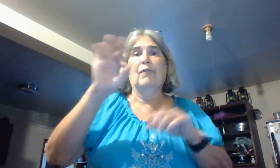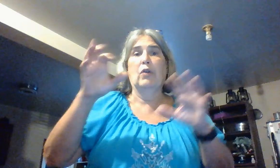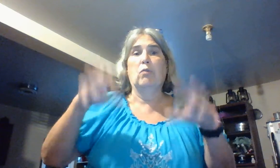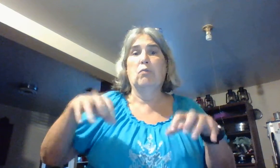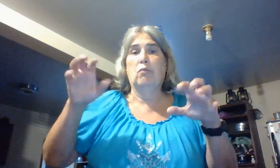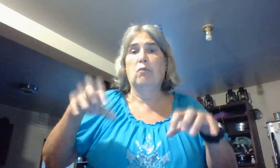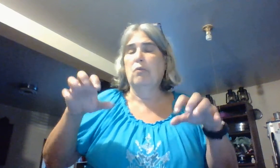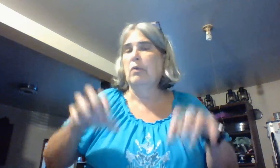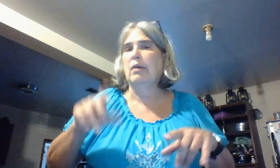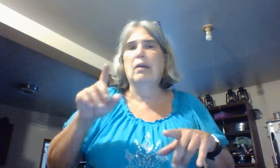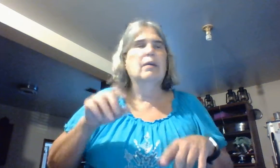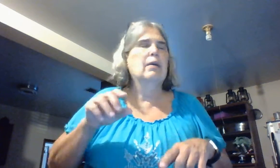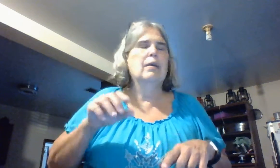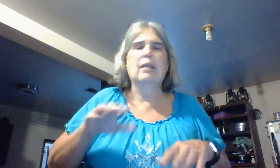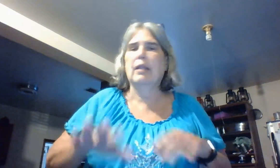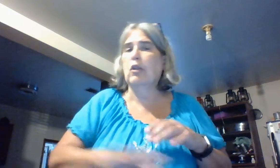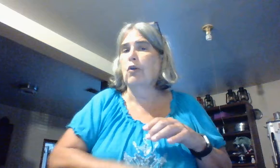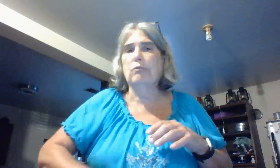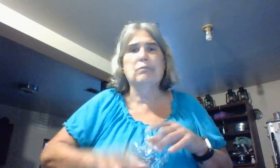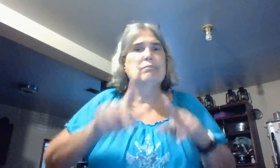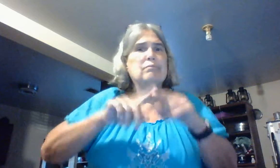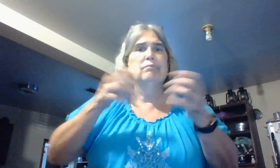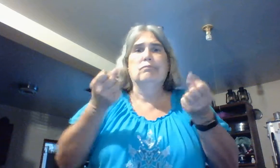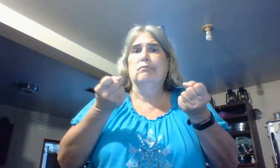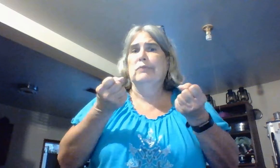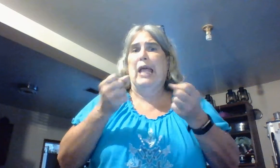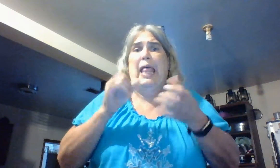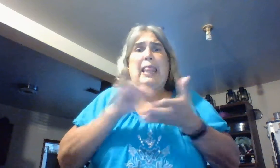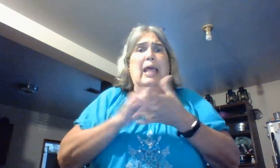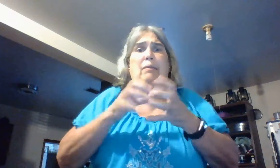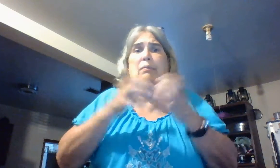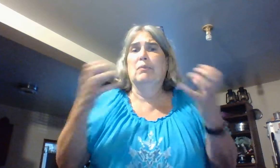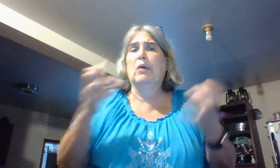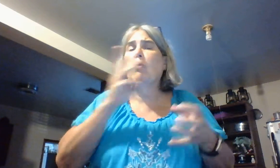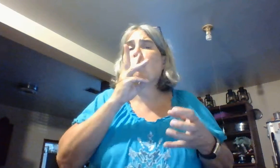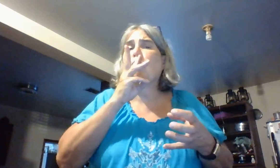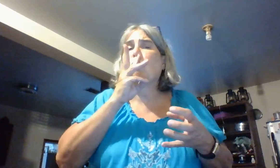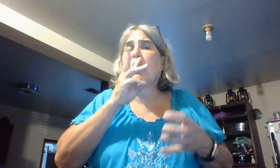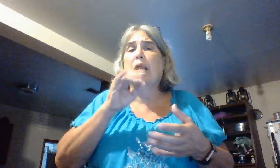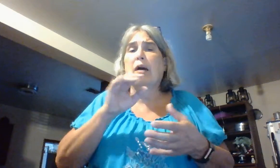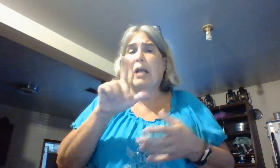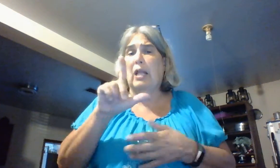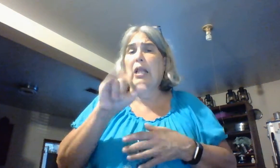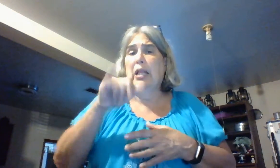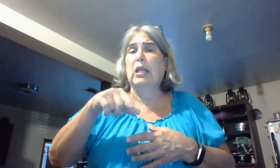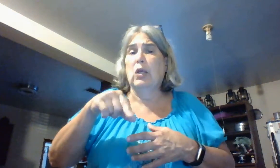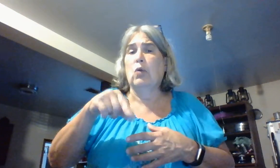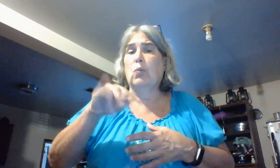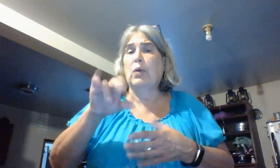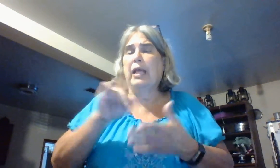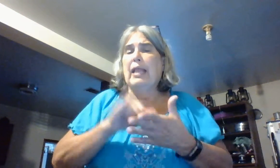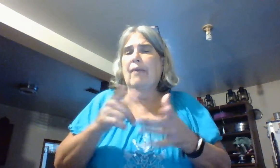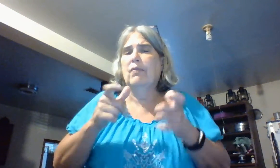Ground can't hold that stuff that quickly with saturated. So that's that. We're focusing on the amount of moisture that